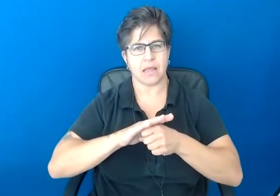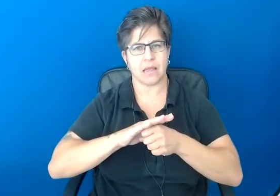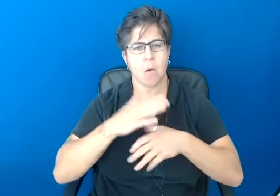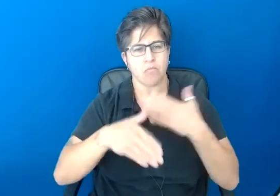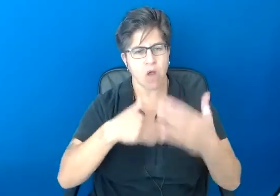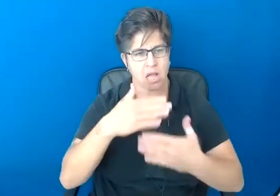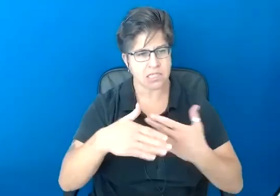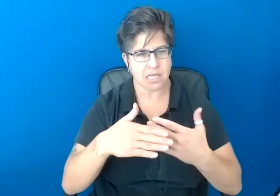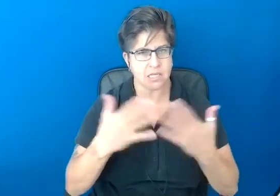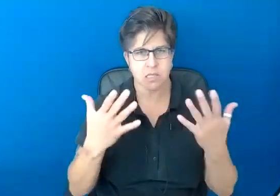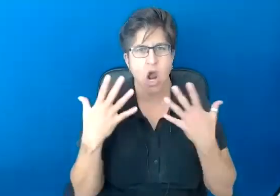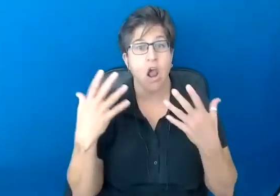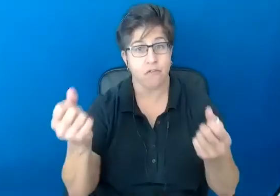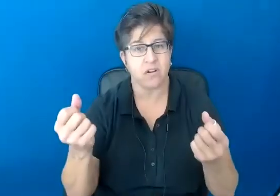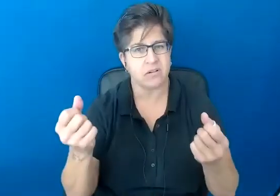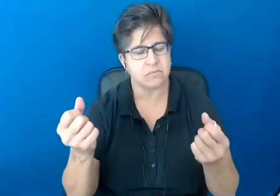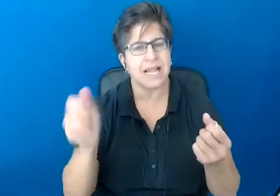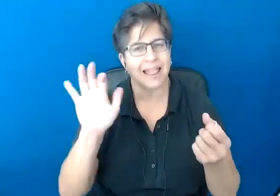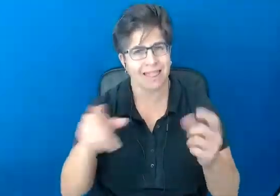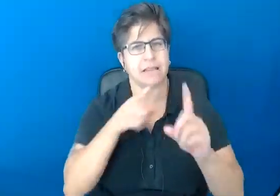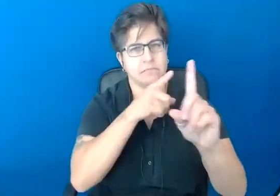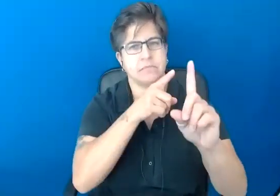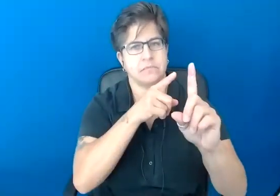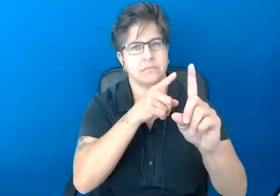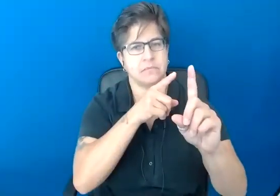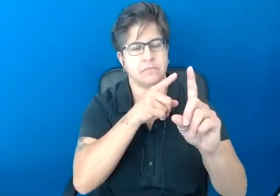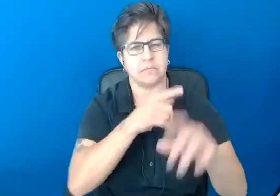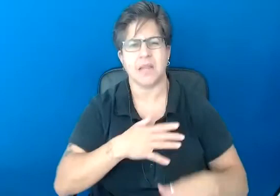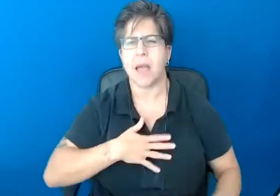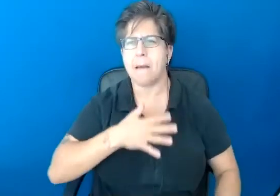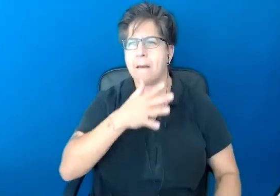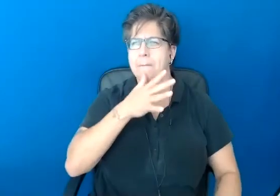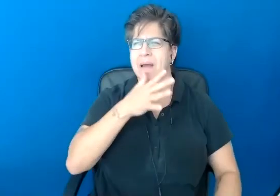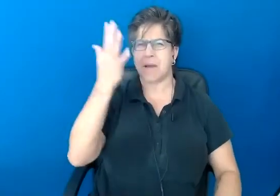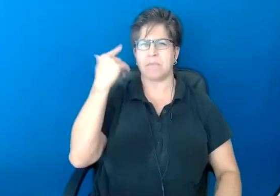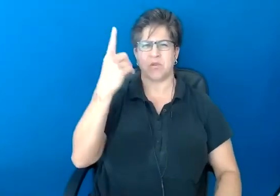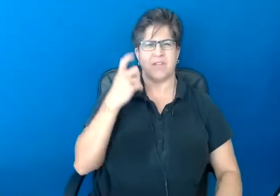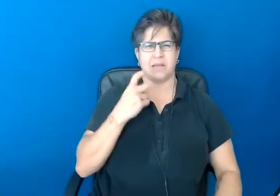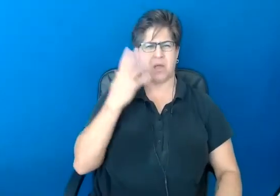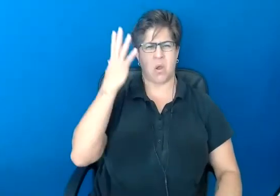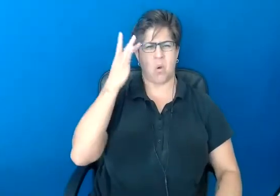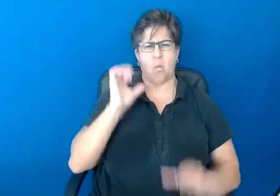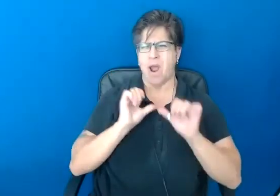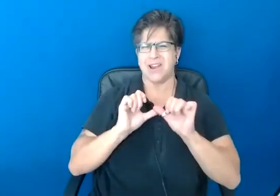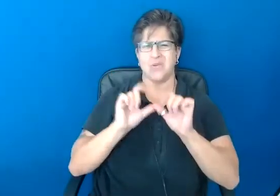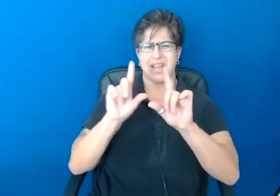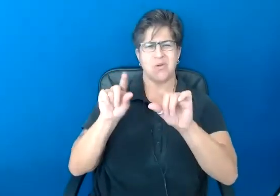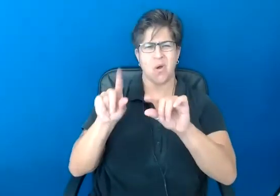dead." And I would say, "Well, because I'm not." And that was the most honest answer I could give